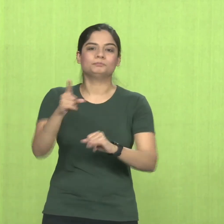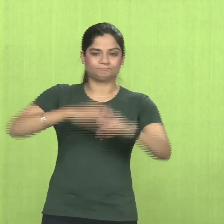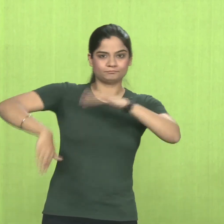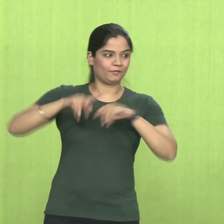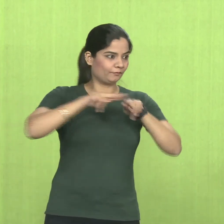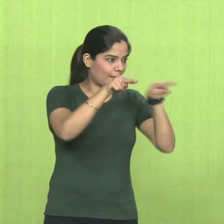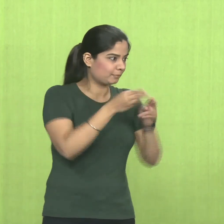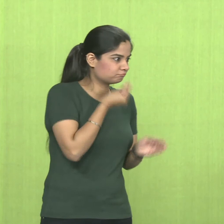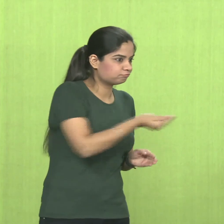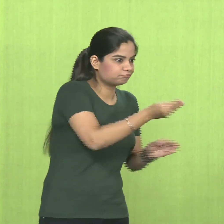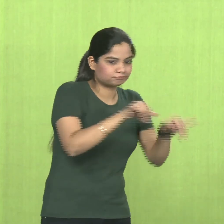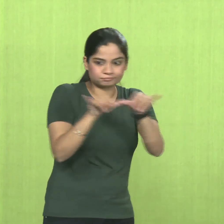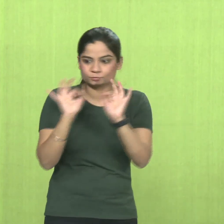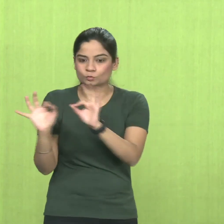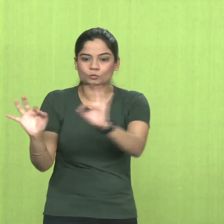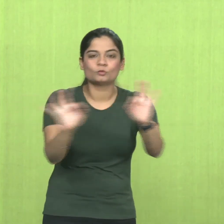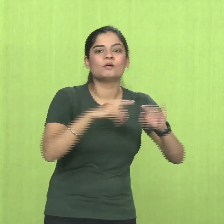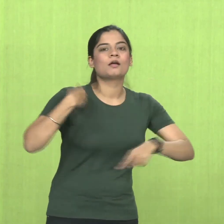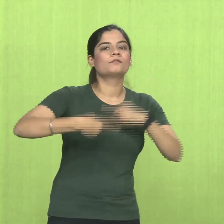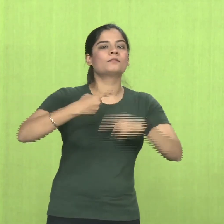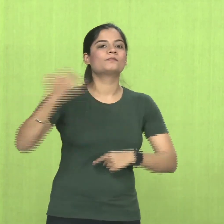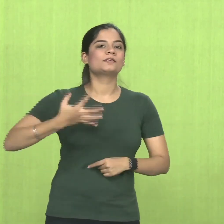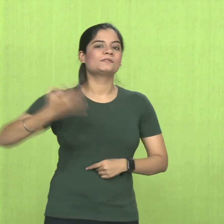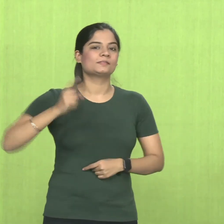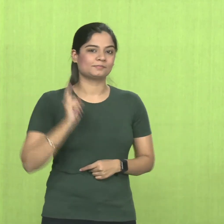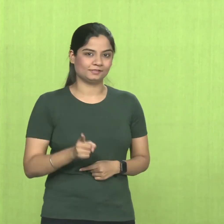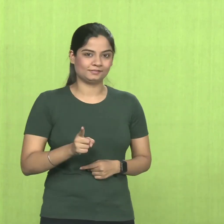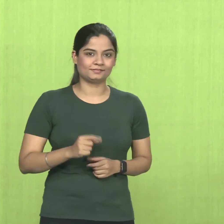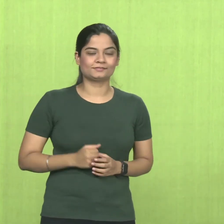to your family members, just use fresh foods every day.